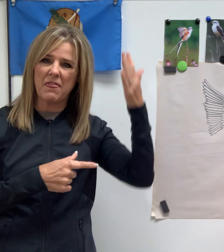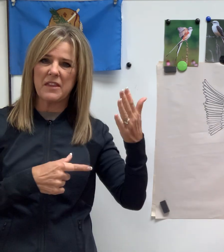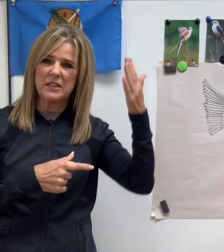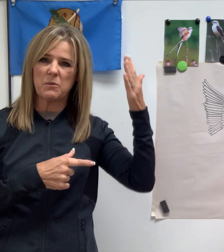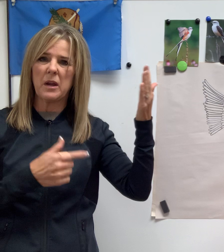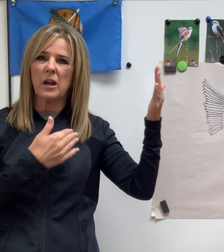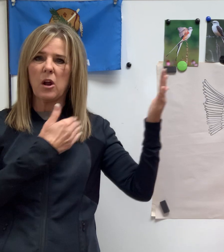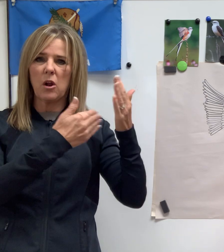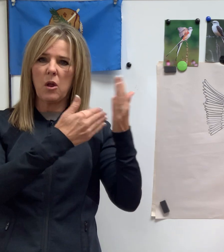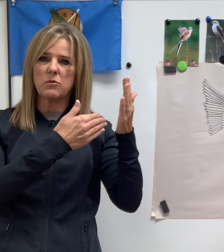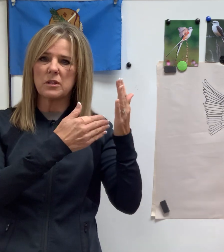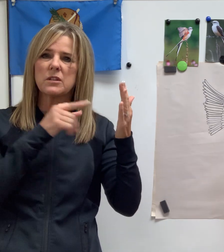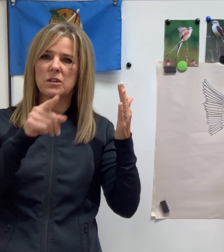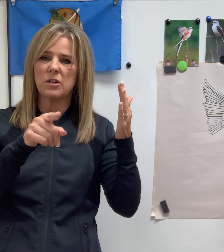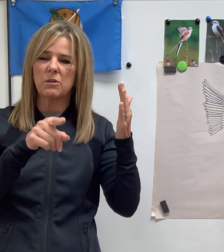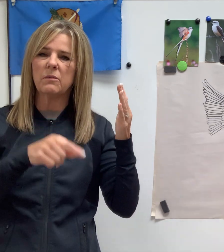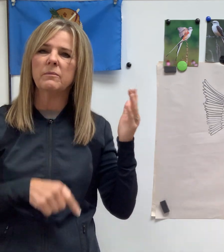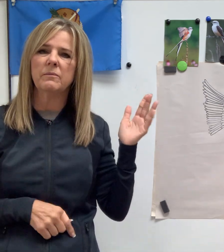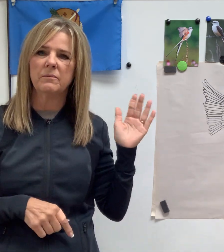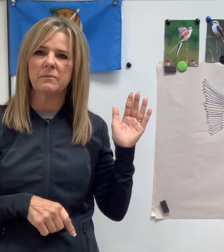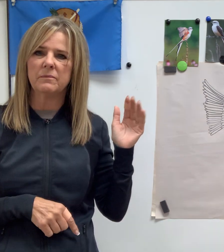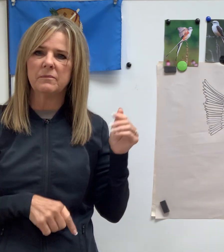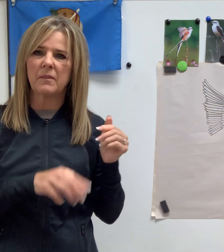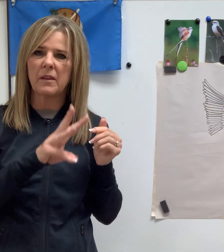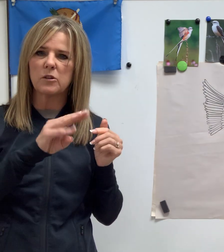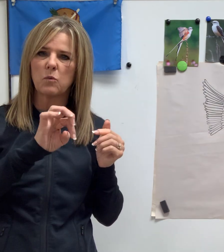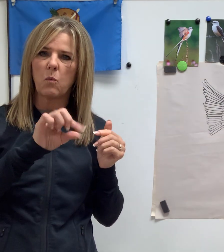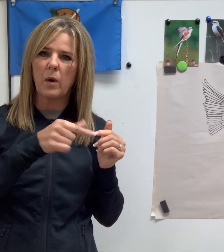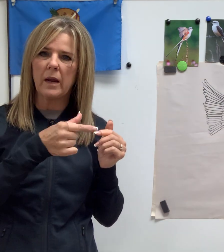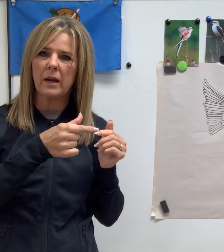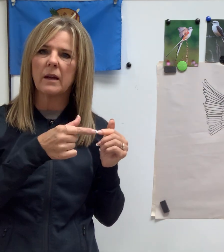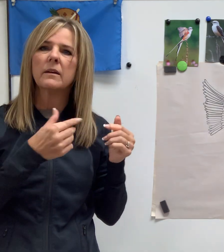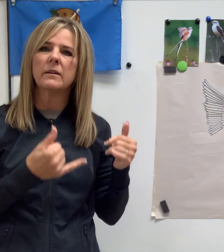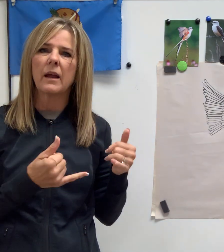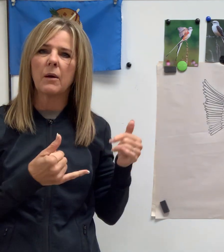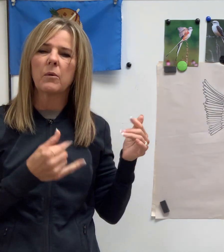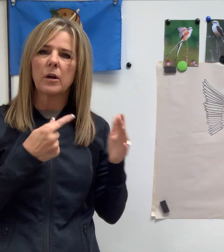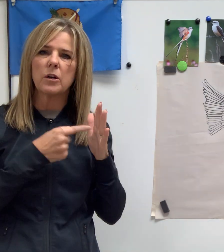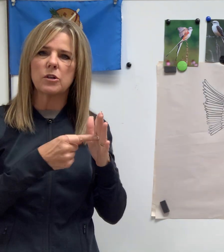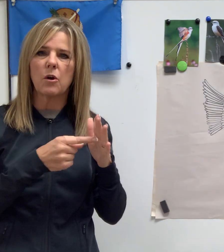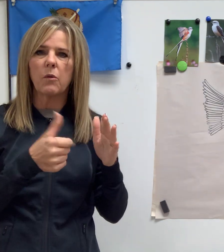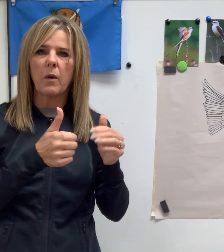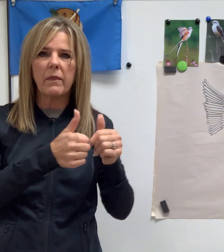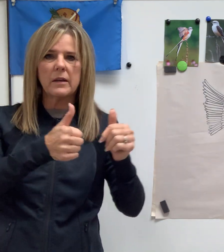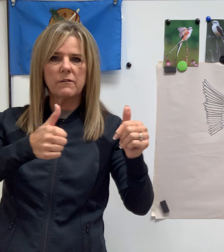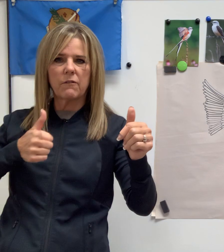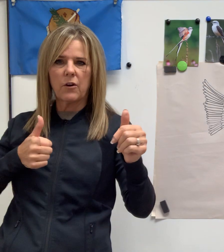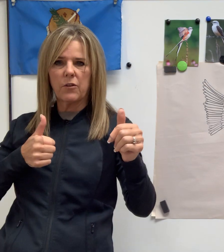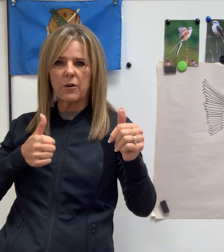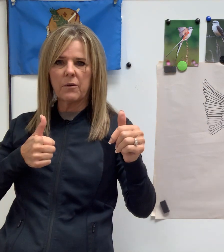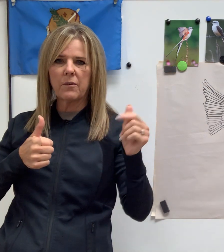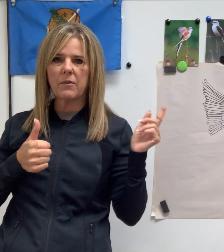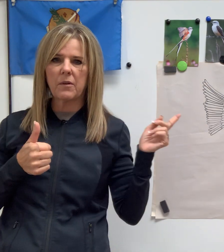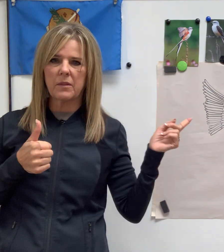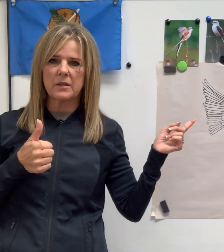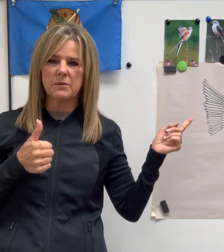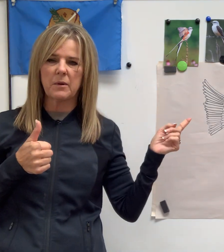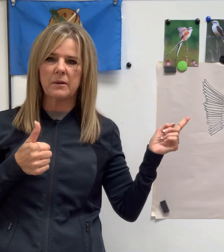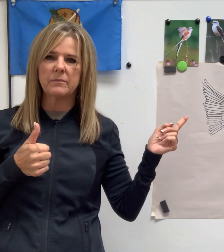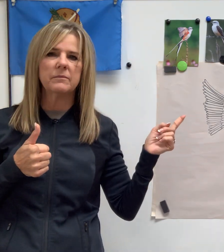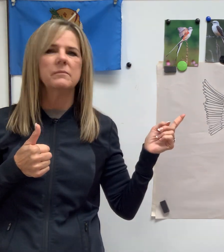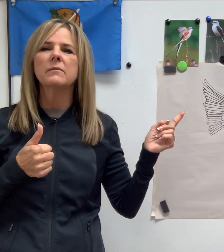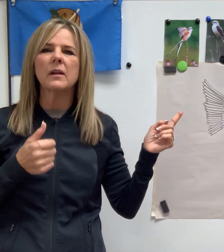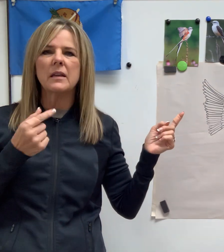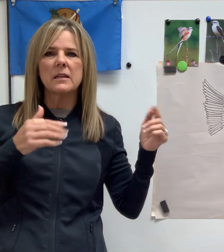that's closest to you. So now we are going to go ahead and show the wing that's further away. This one, it's